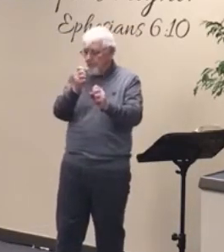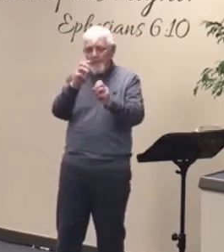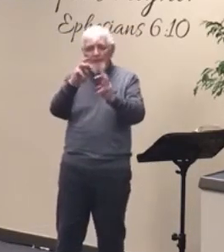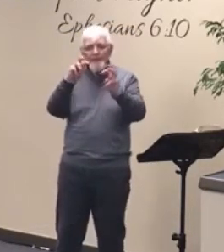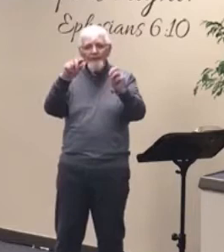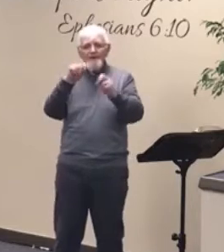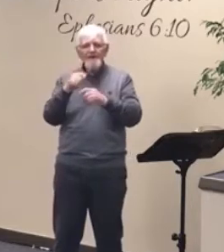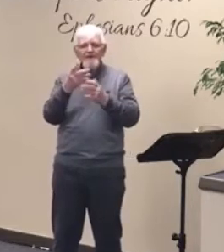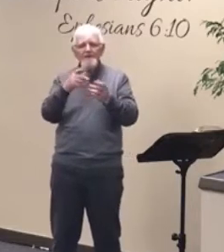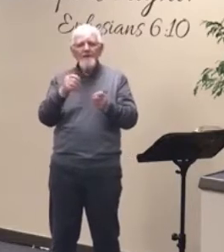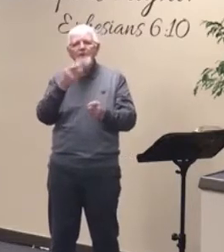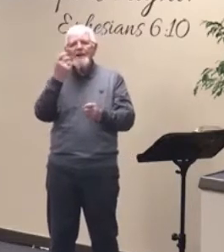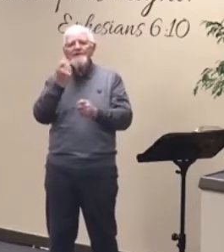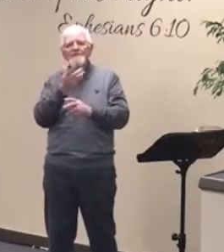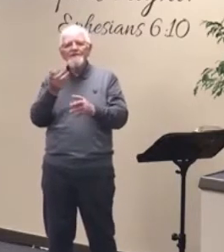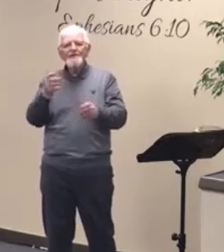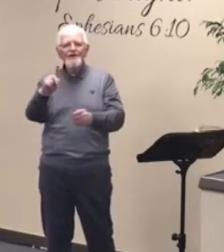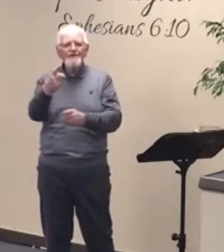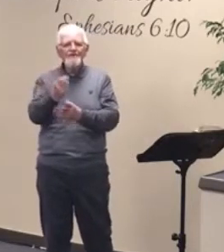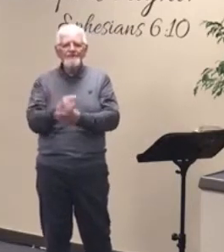the best stuff first.